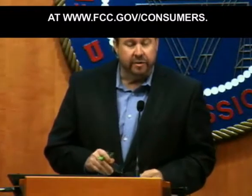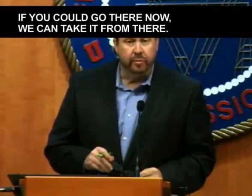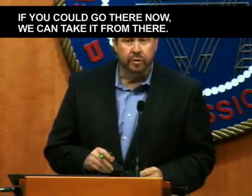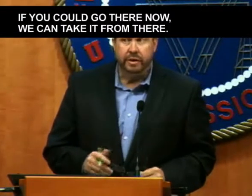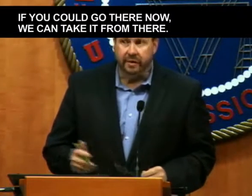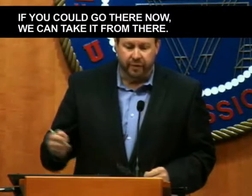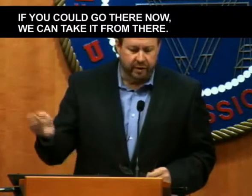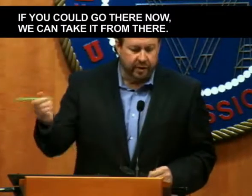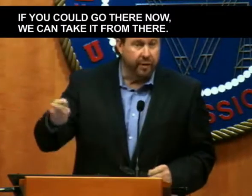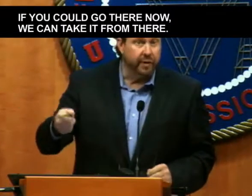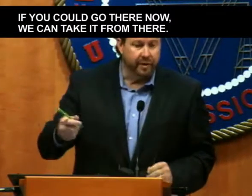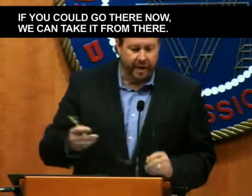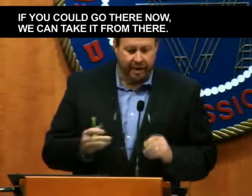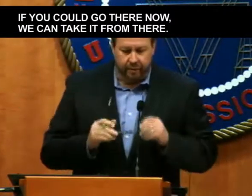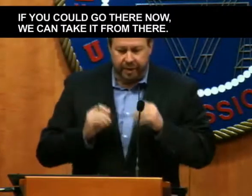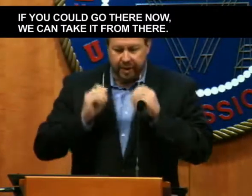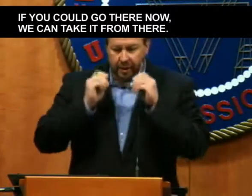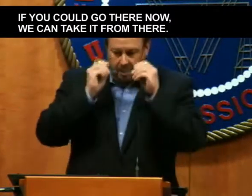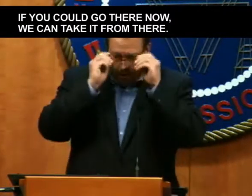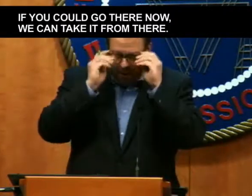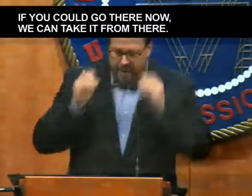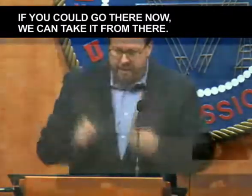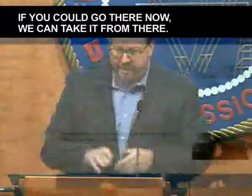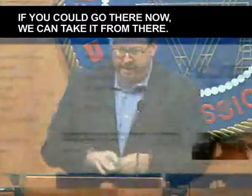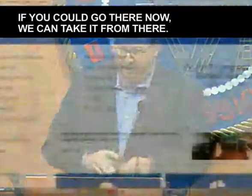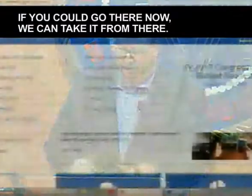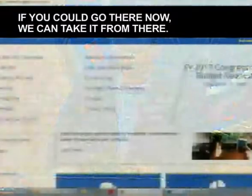www.fcc.gov/consumers. If you could go there now, we can take it from there.